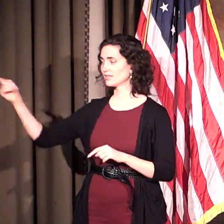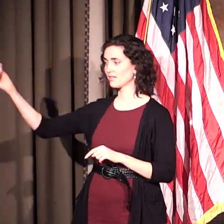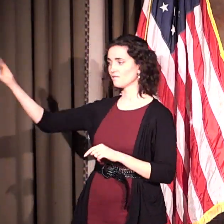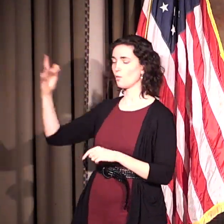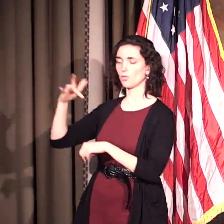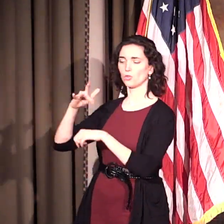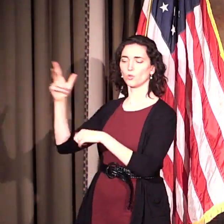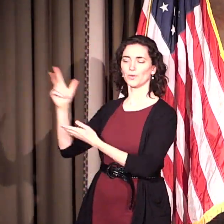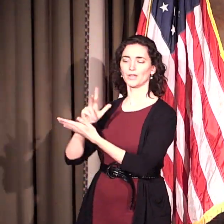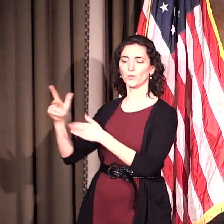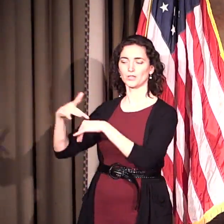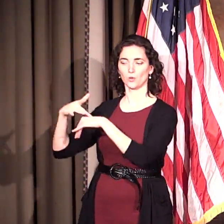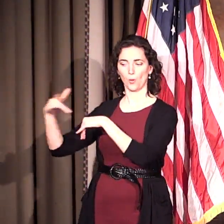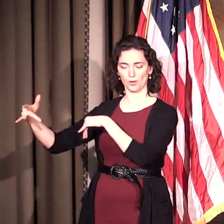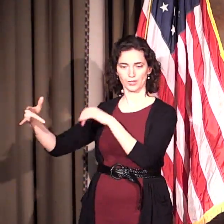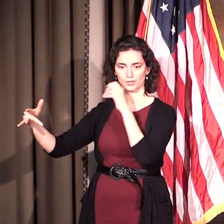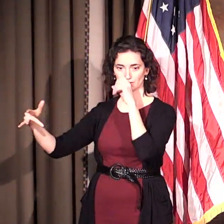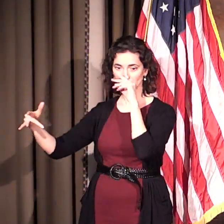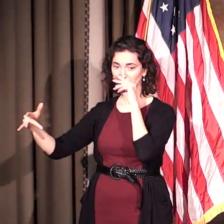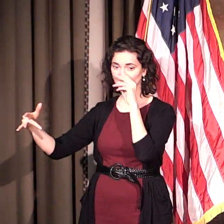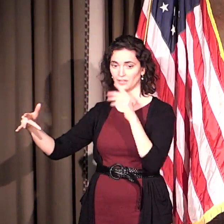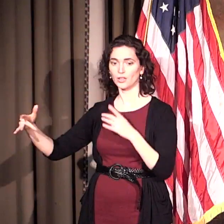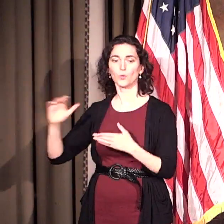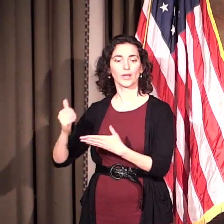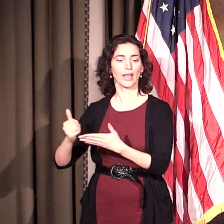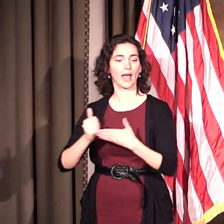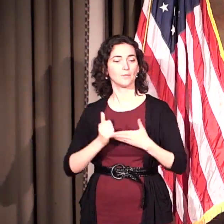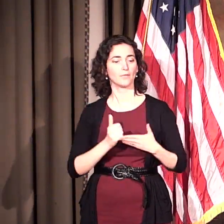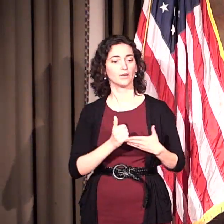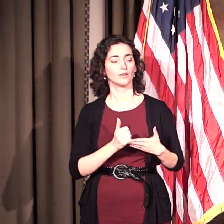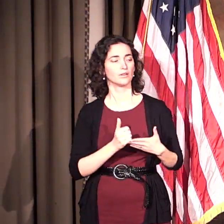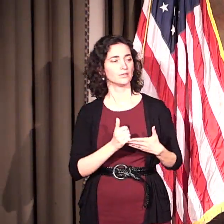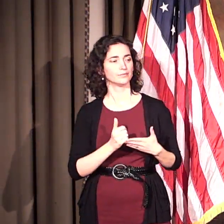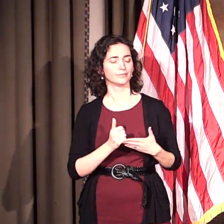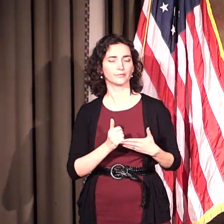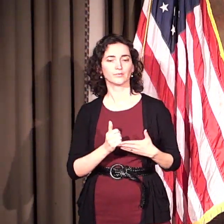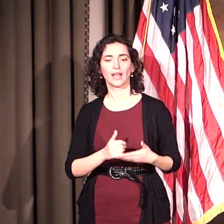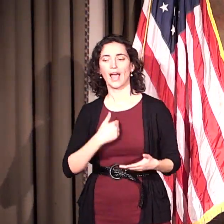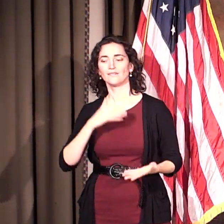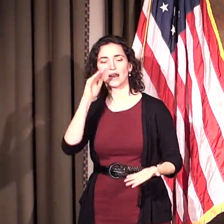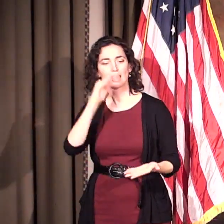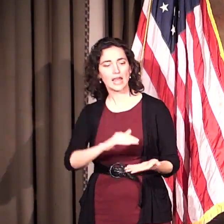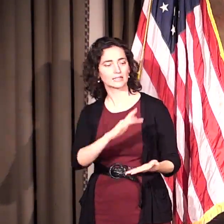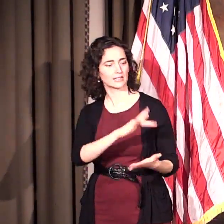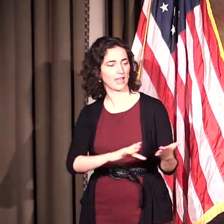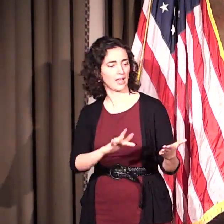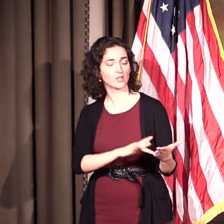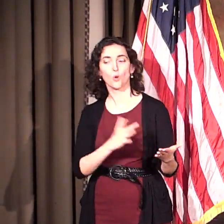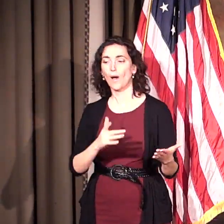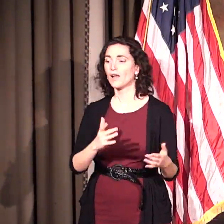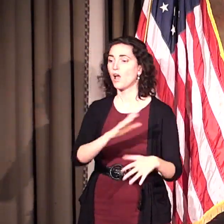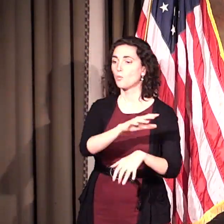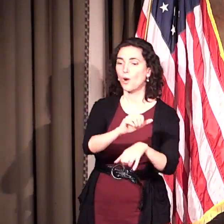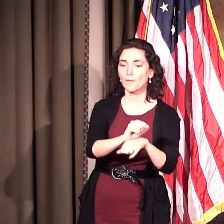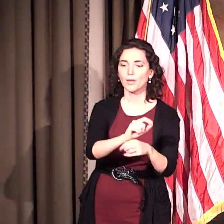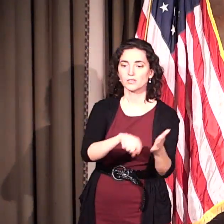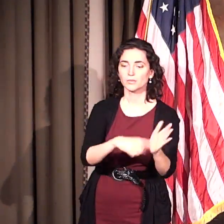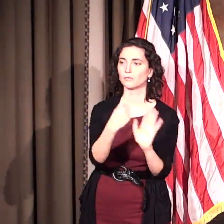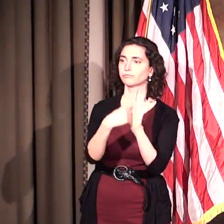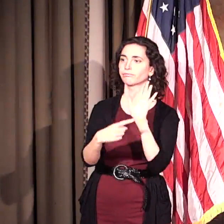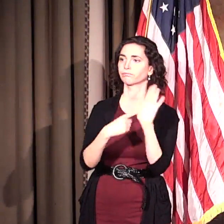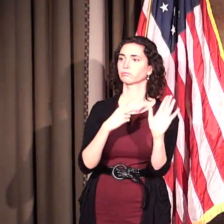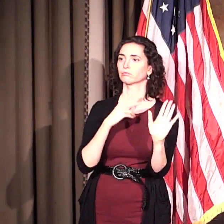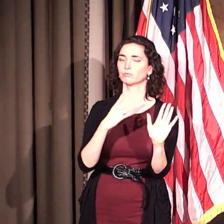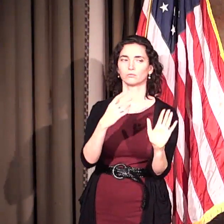window mitigate the cancellation of appointments among providers? Because they cite largely the lack of information or lack of steady stream